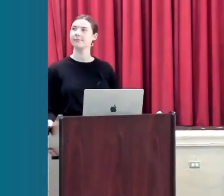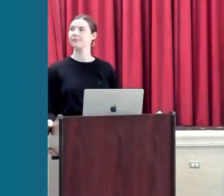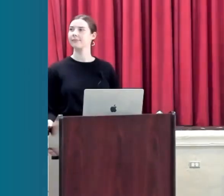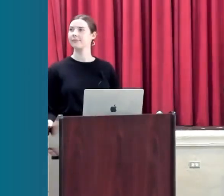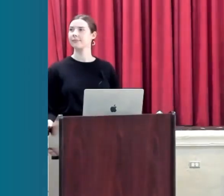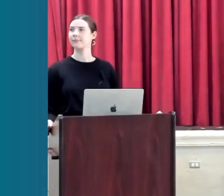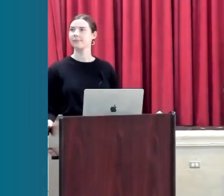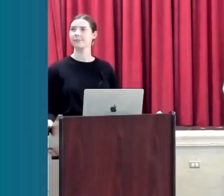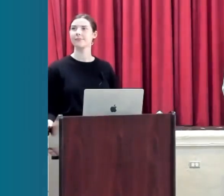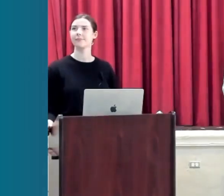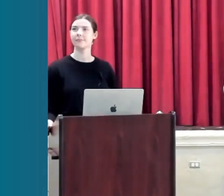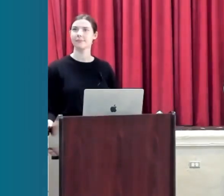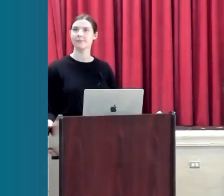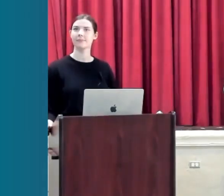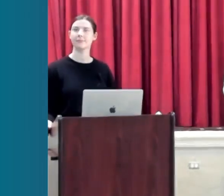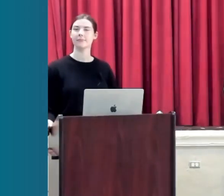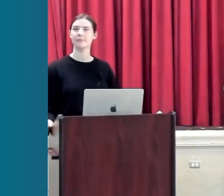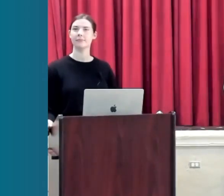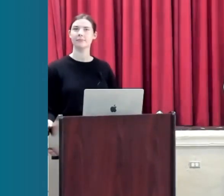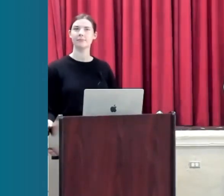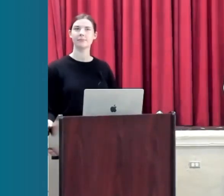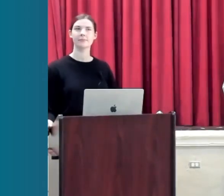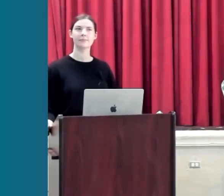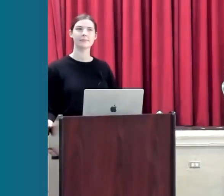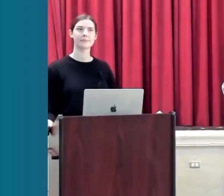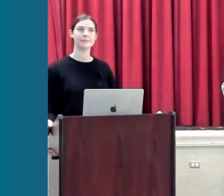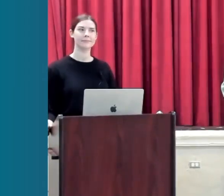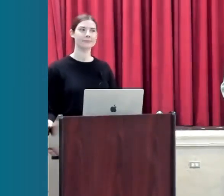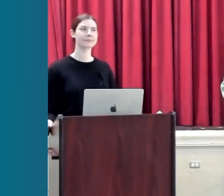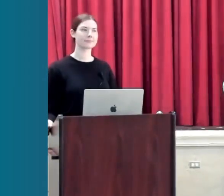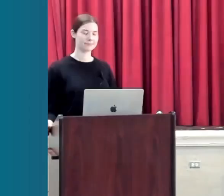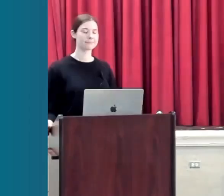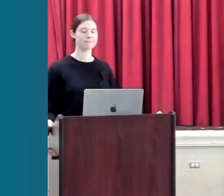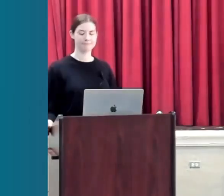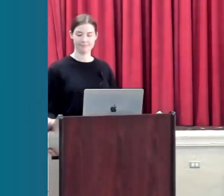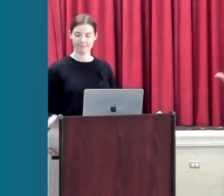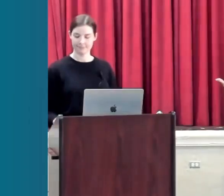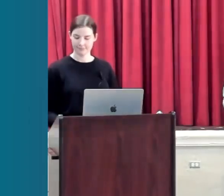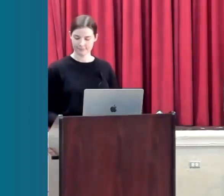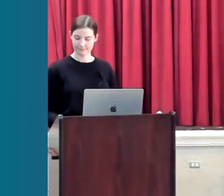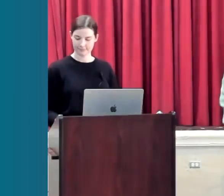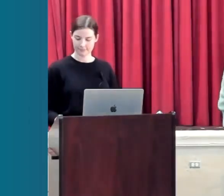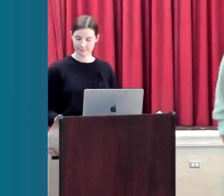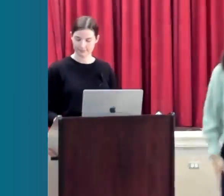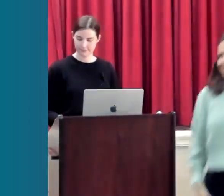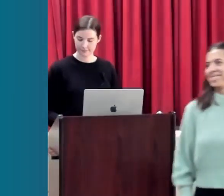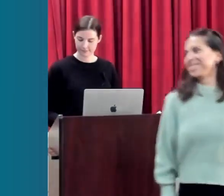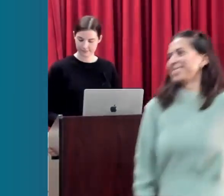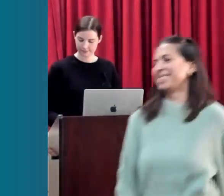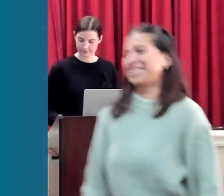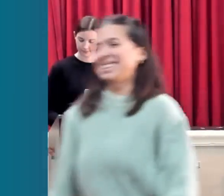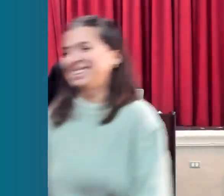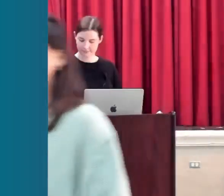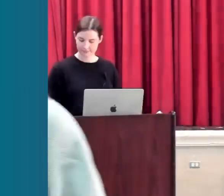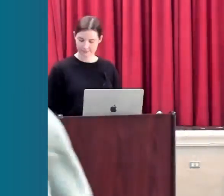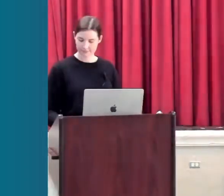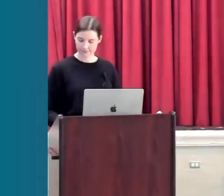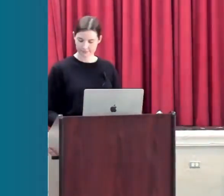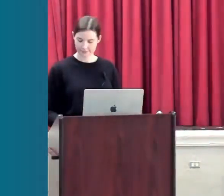needs the restroom, it's gonna be straight back through these doors, okay? And you'll be able to find it right outside. So thank you so much for coming